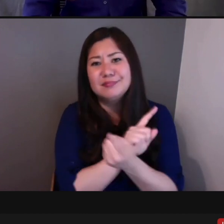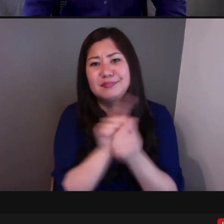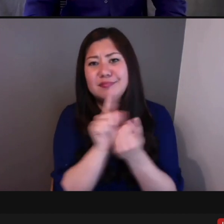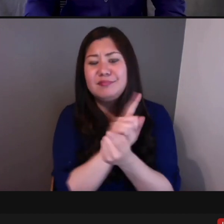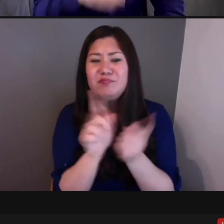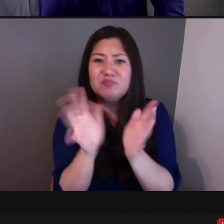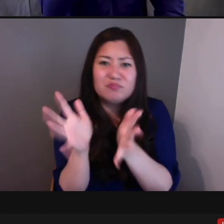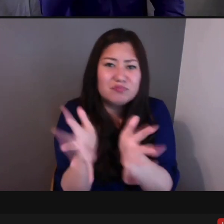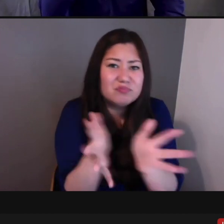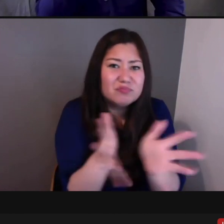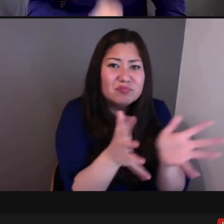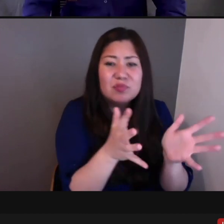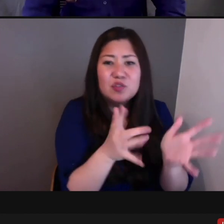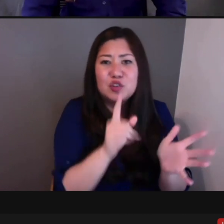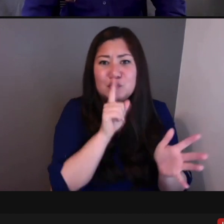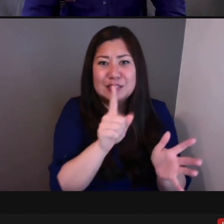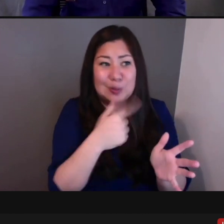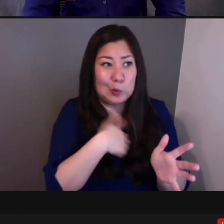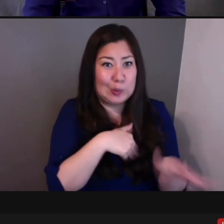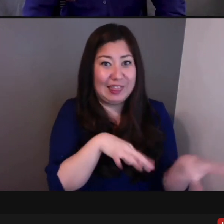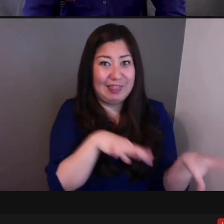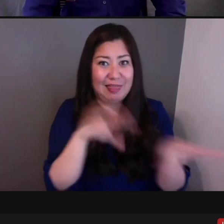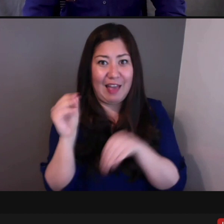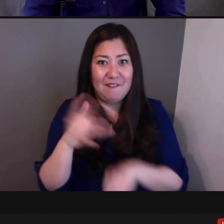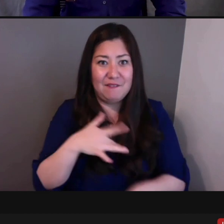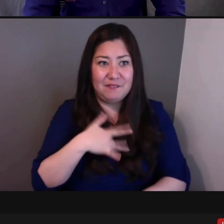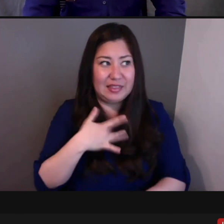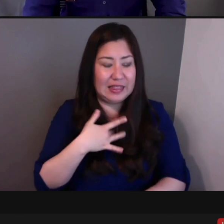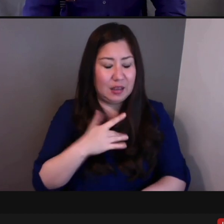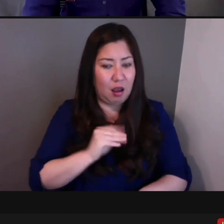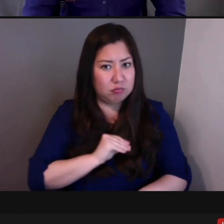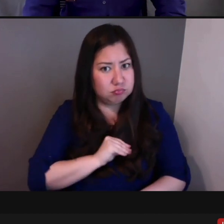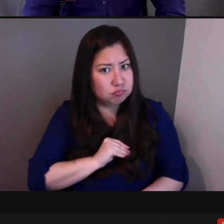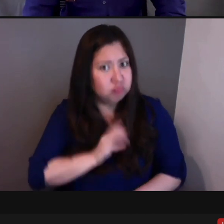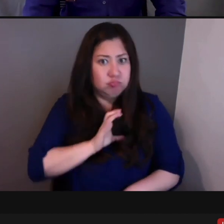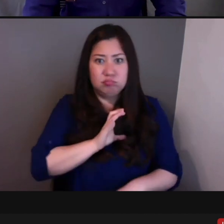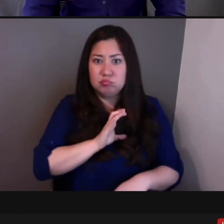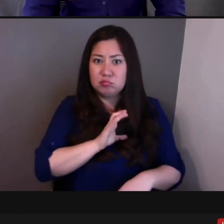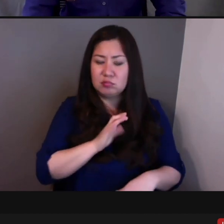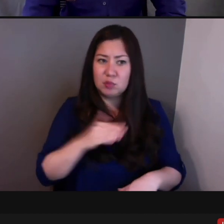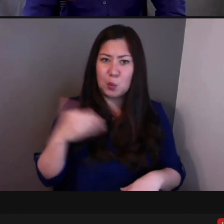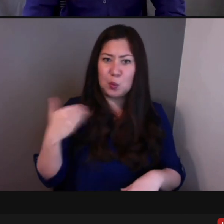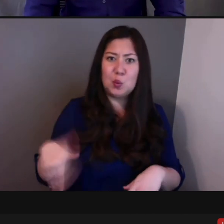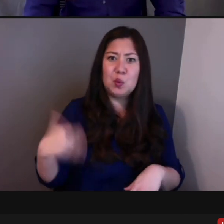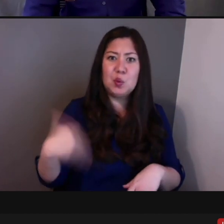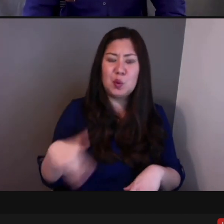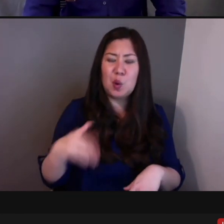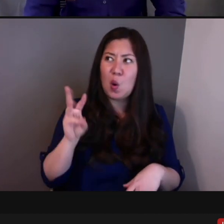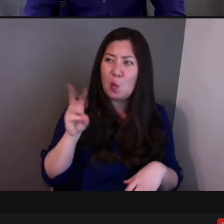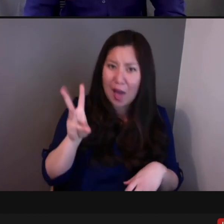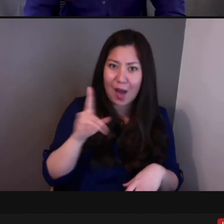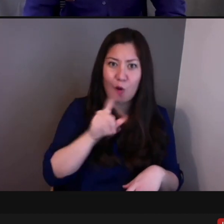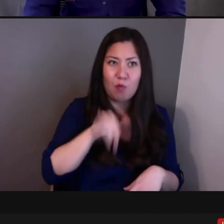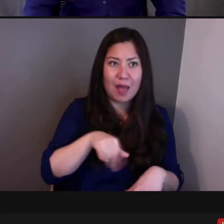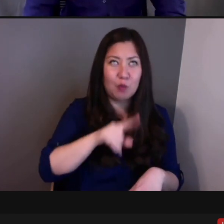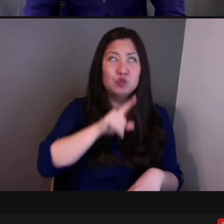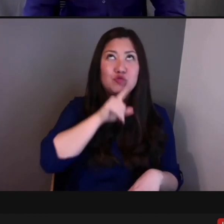DAC conference, and I asked Barbara to join me as well. And Barbara said,